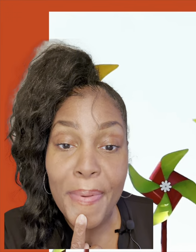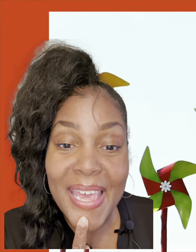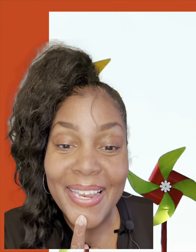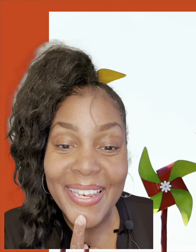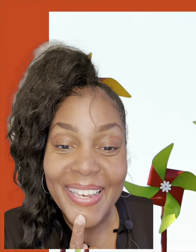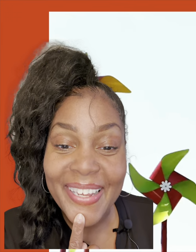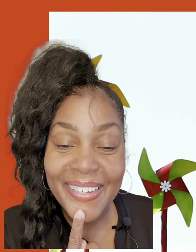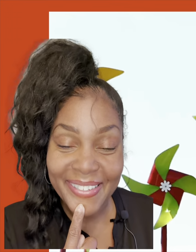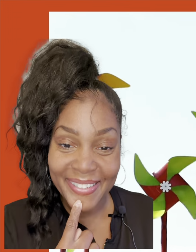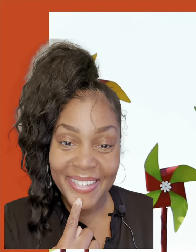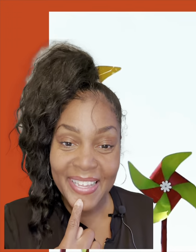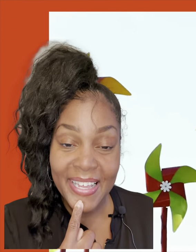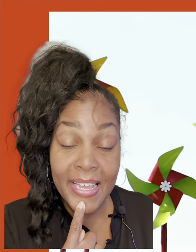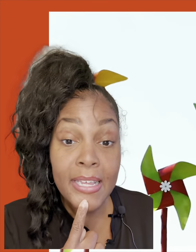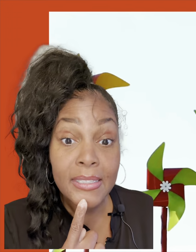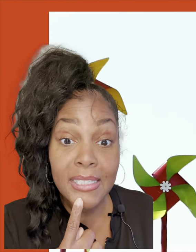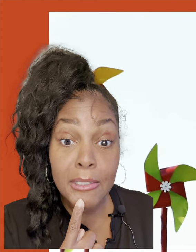Spin.